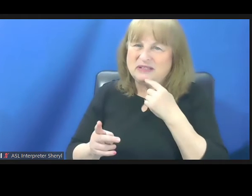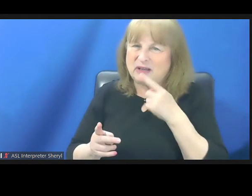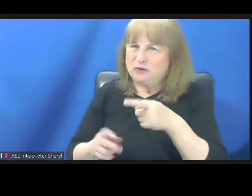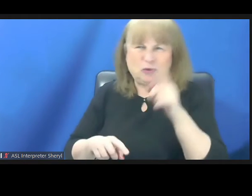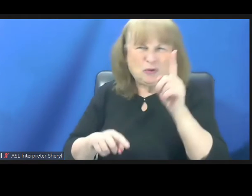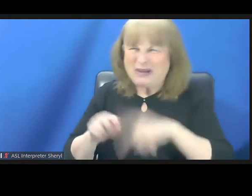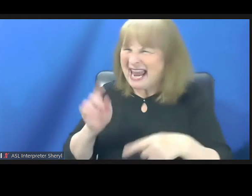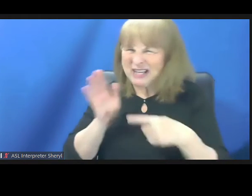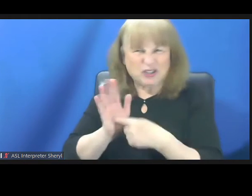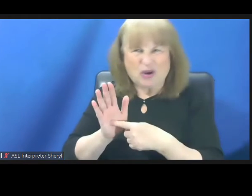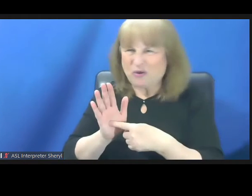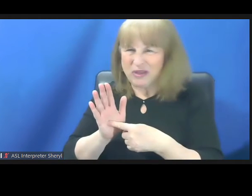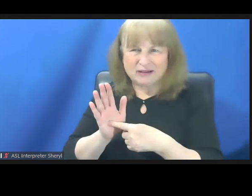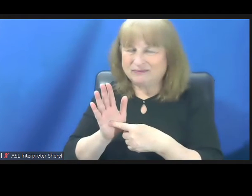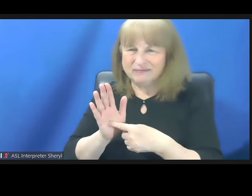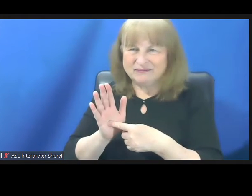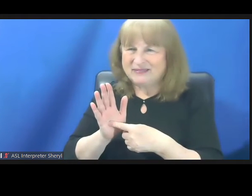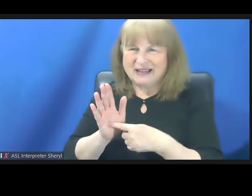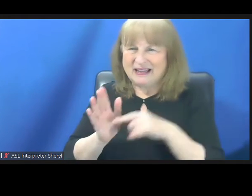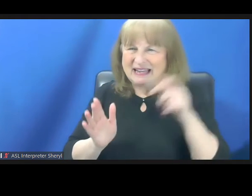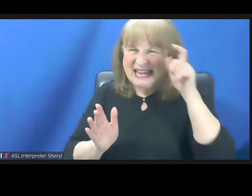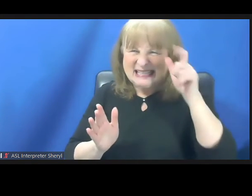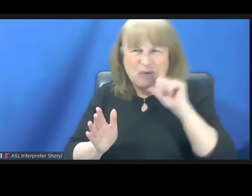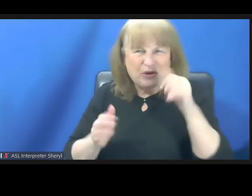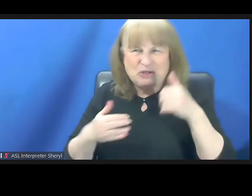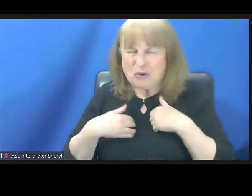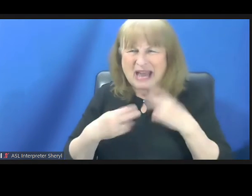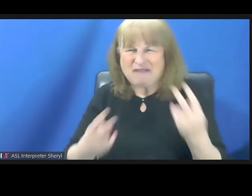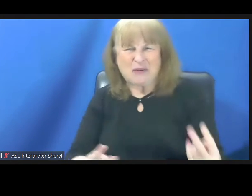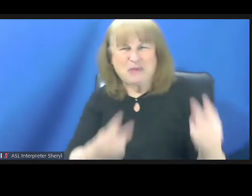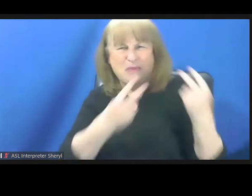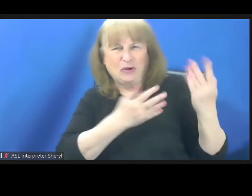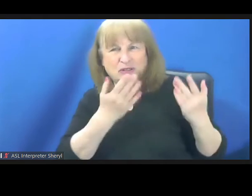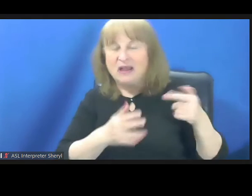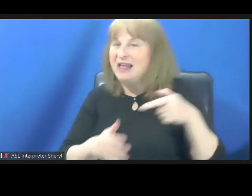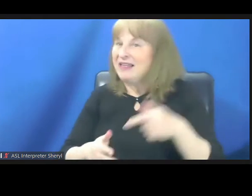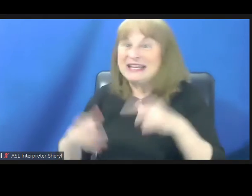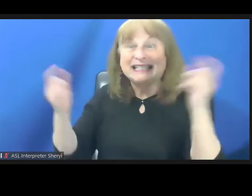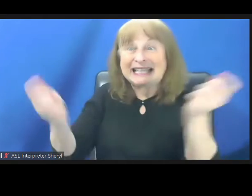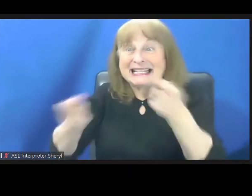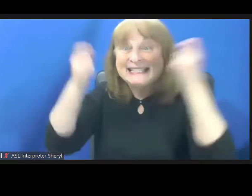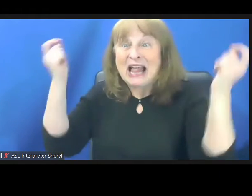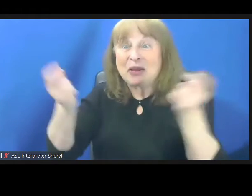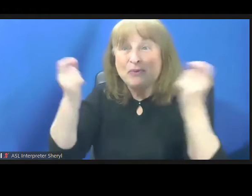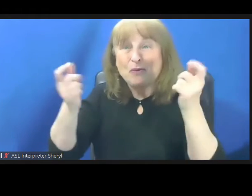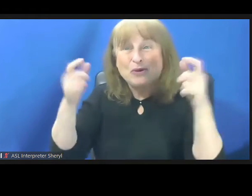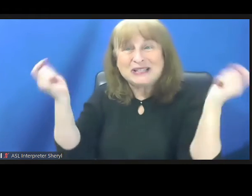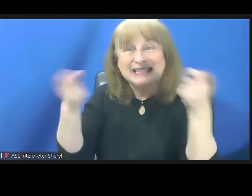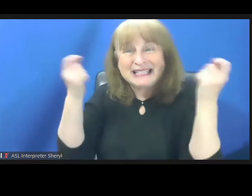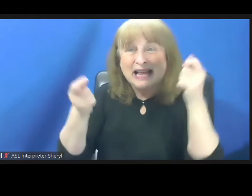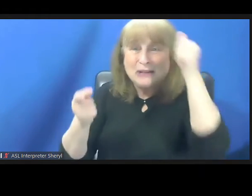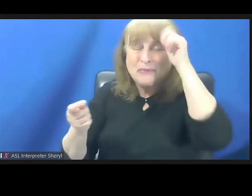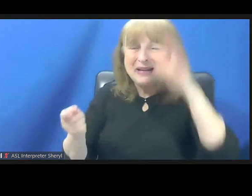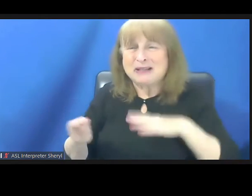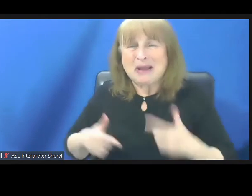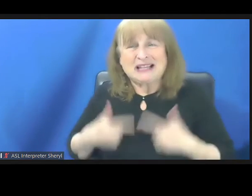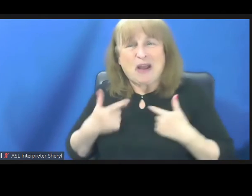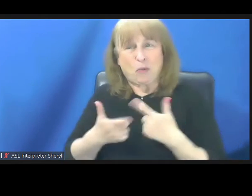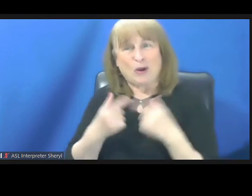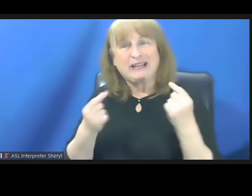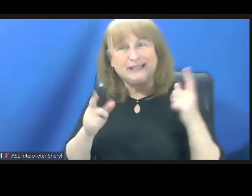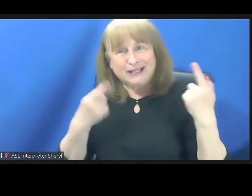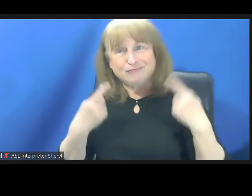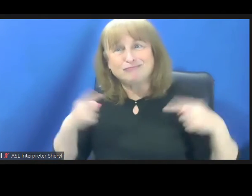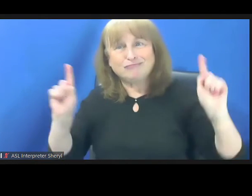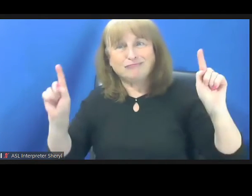cannot, in Islam, we don't have a memorial service. I said, this is a celebration. We're celebrating this man for what he's done. And